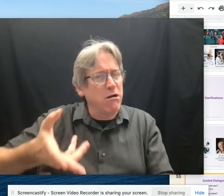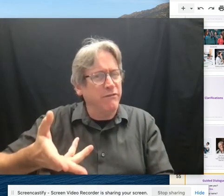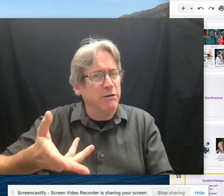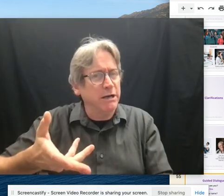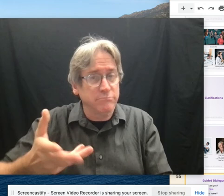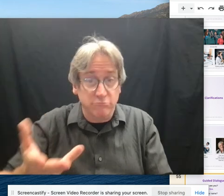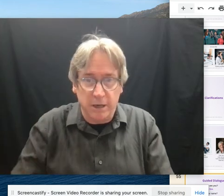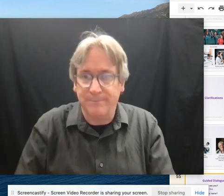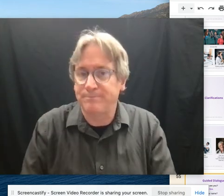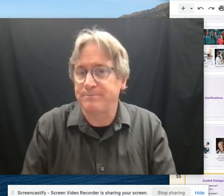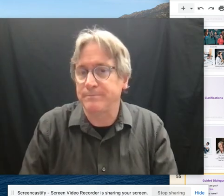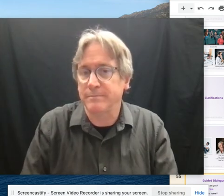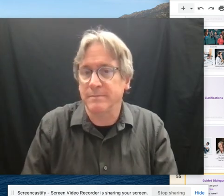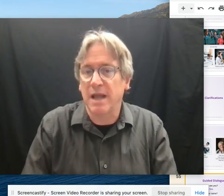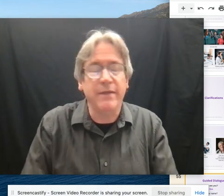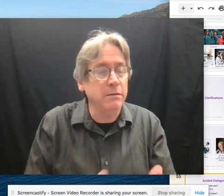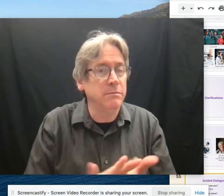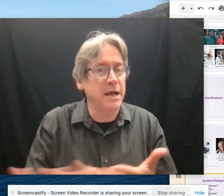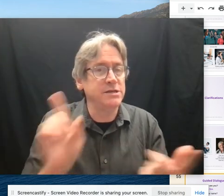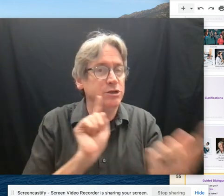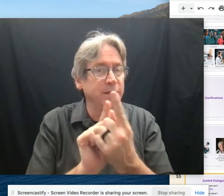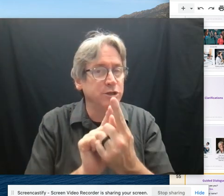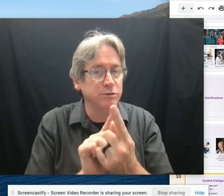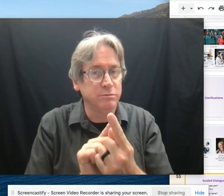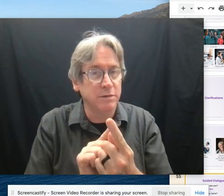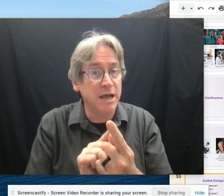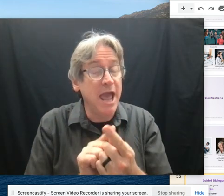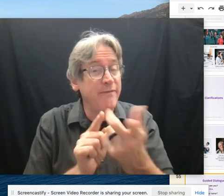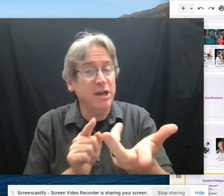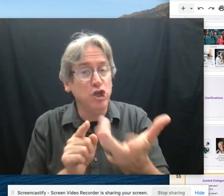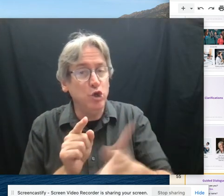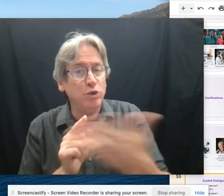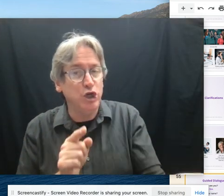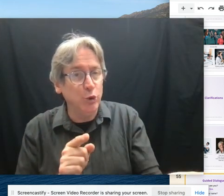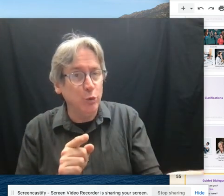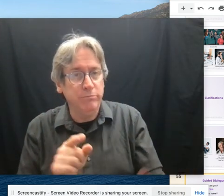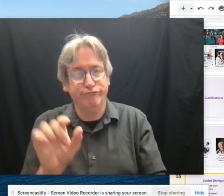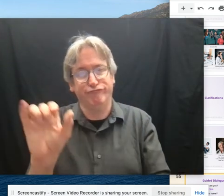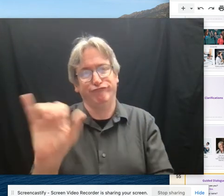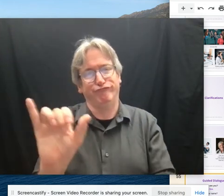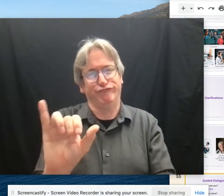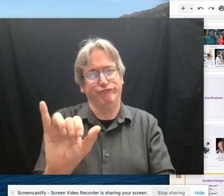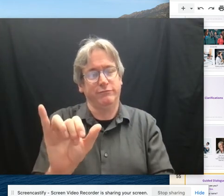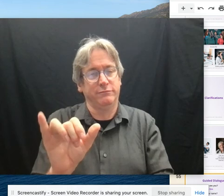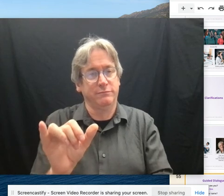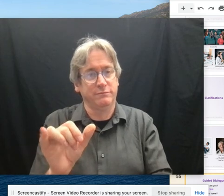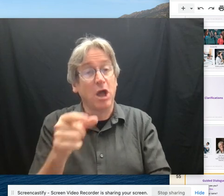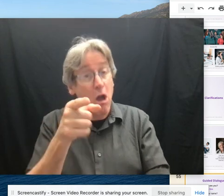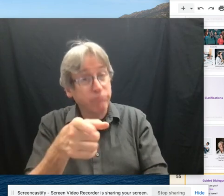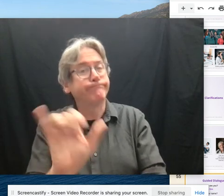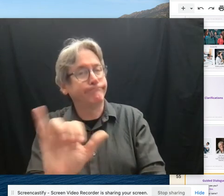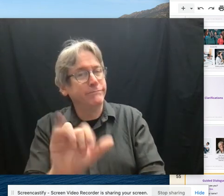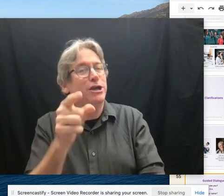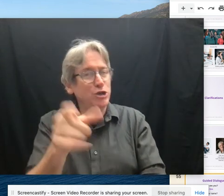I'm hard of hearing, right? And then, nice to meet you. And then, you too.